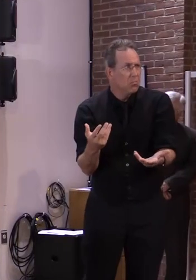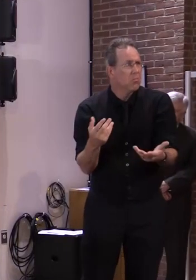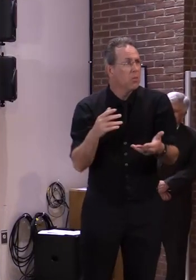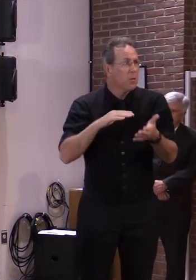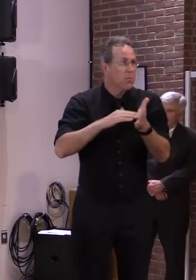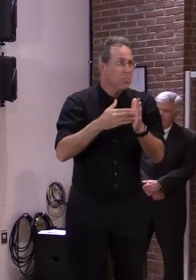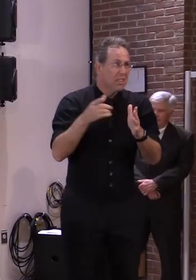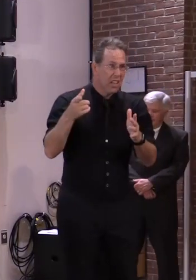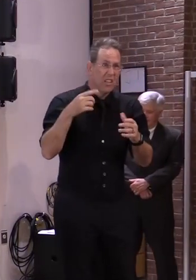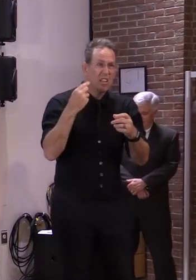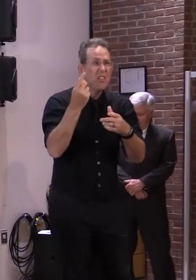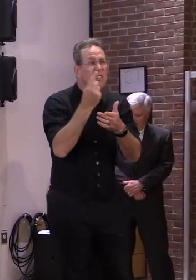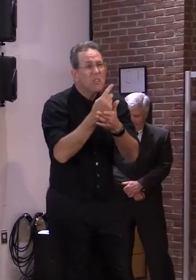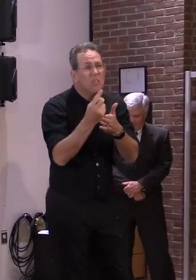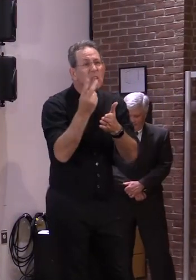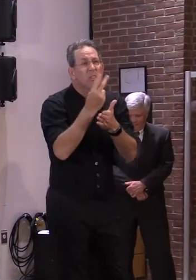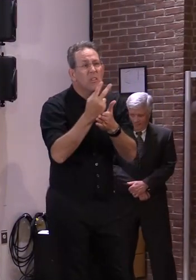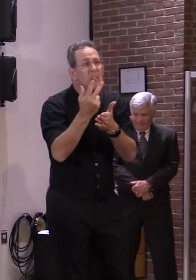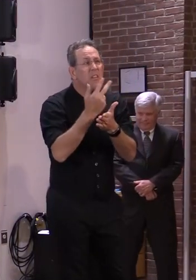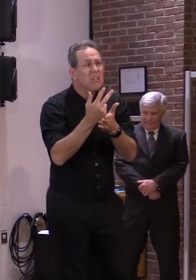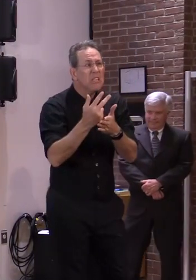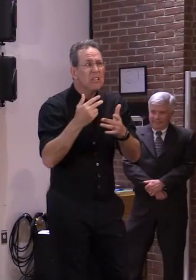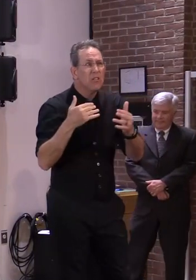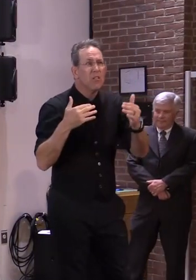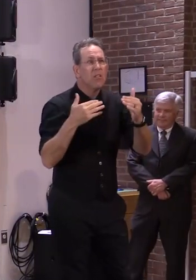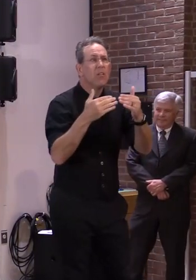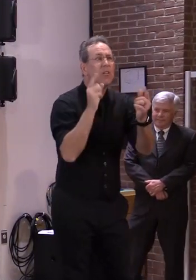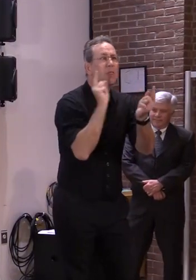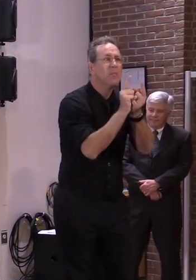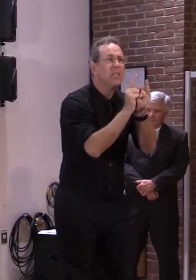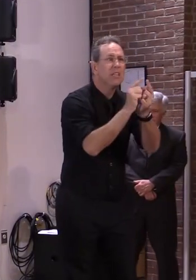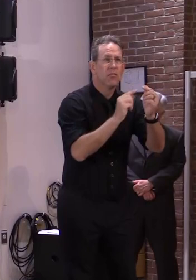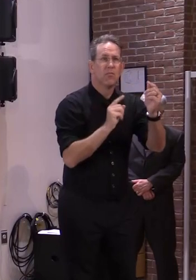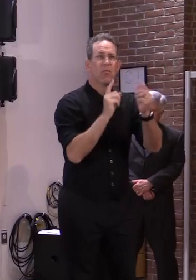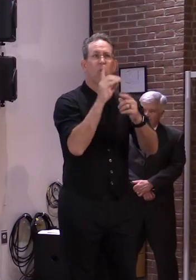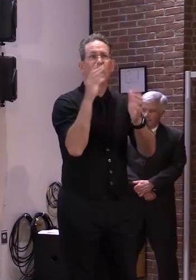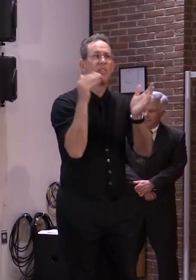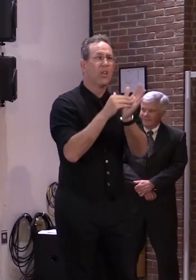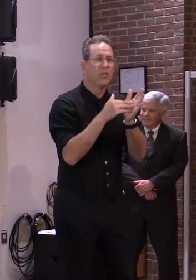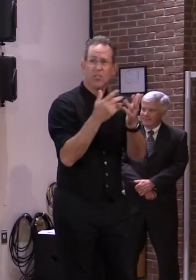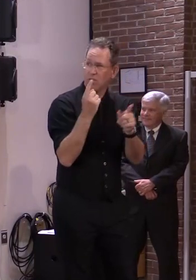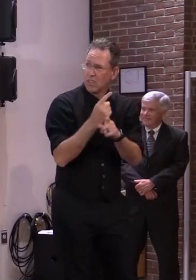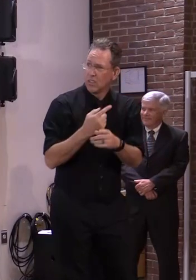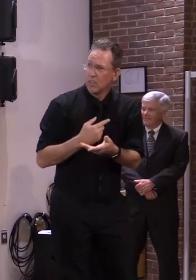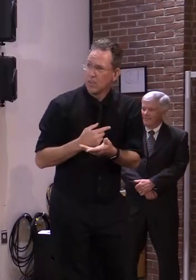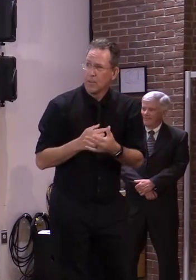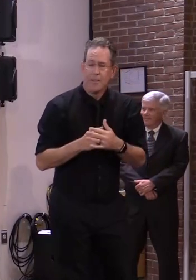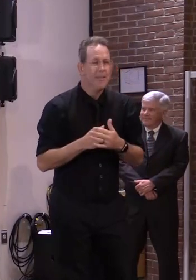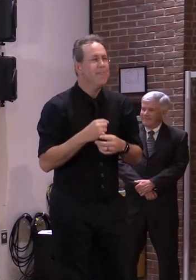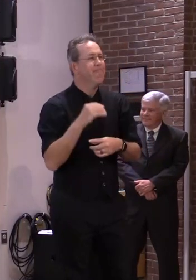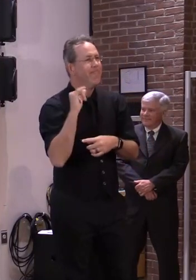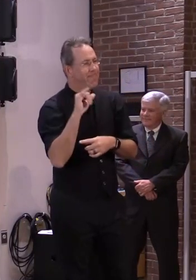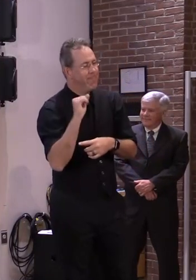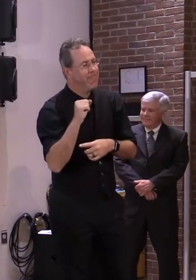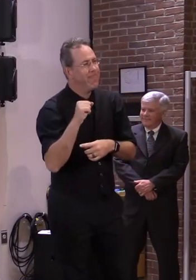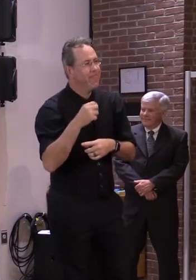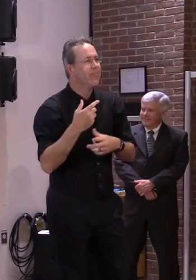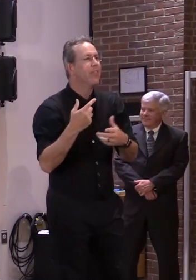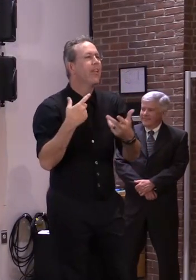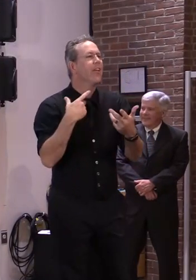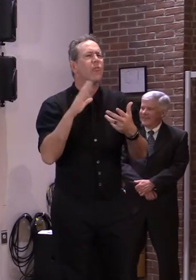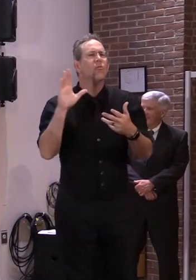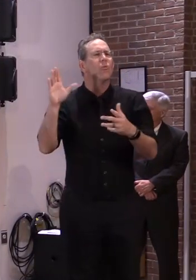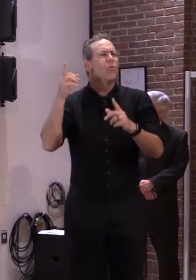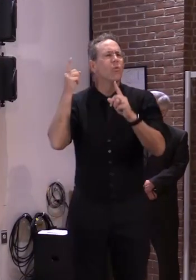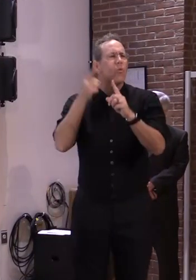group. I'm just sort of wondering internally, what have you set as a goal to say, you know, if we hit 85%, we're doing pretty